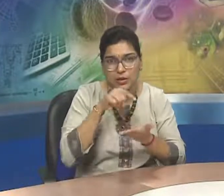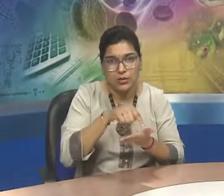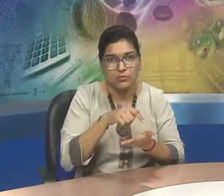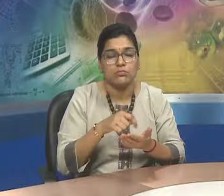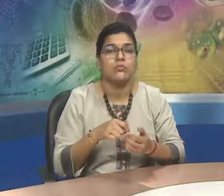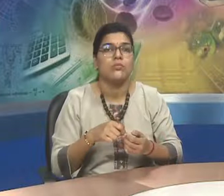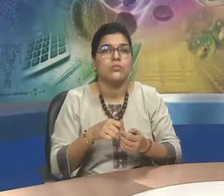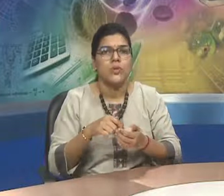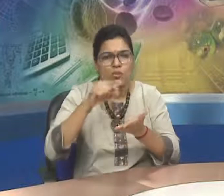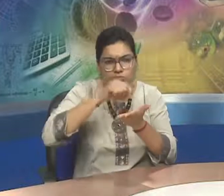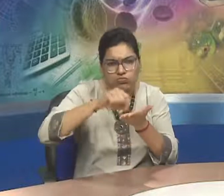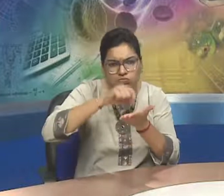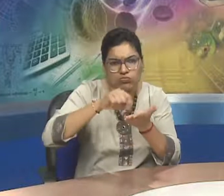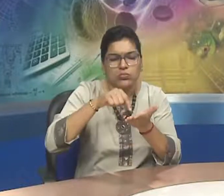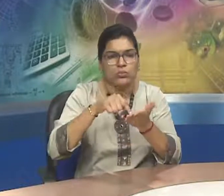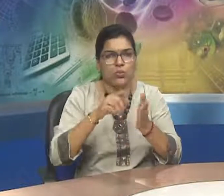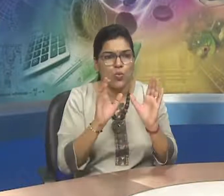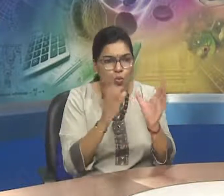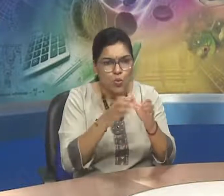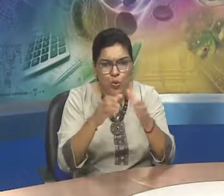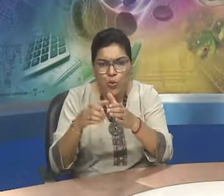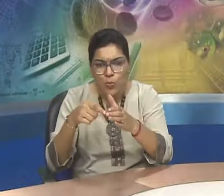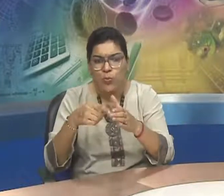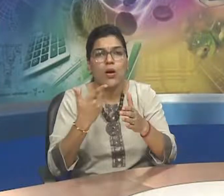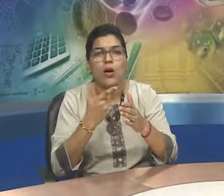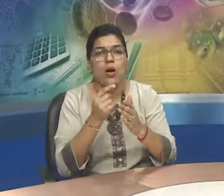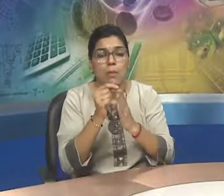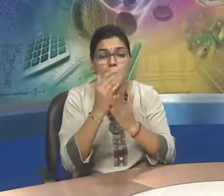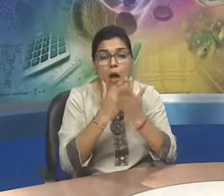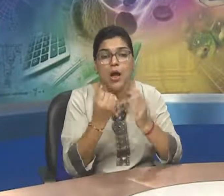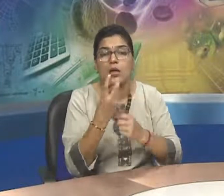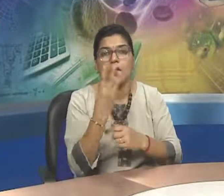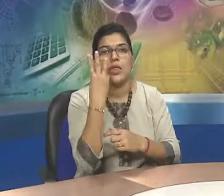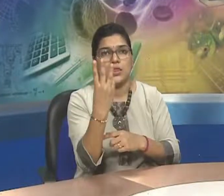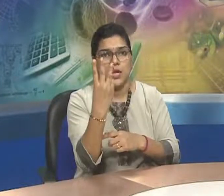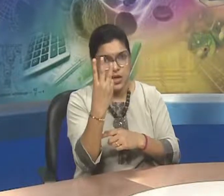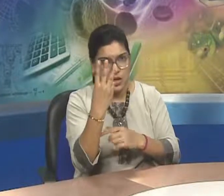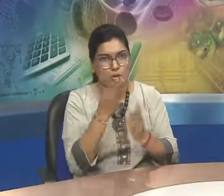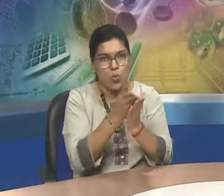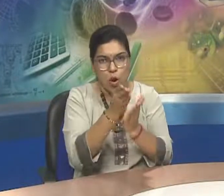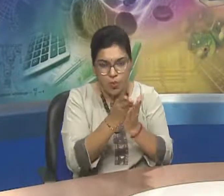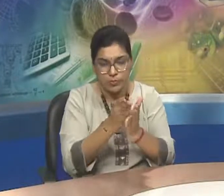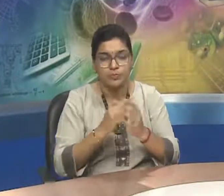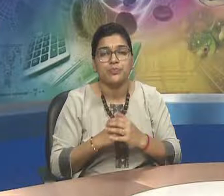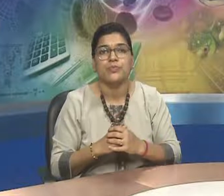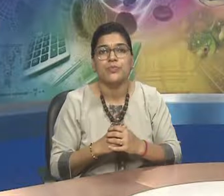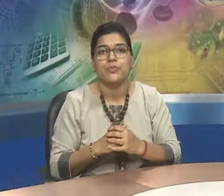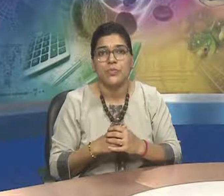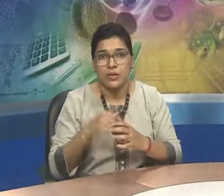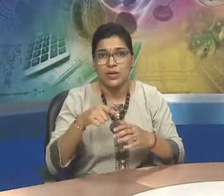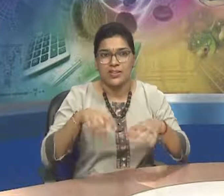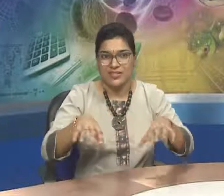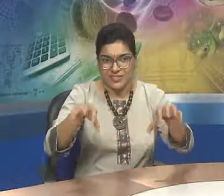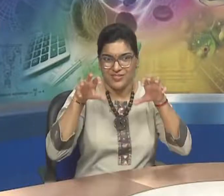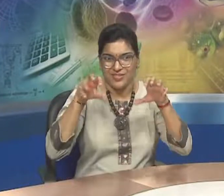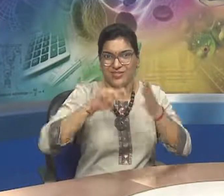about the basic rights we covered in part 1. We covered 3 basic